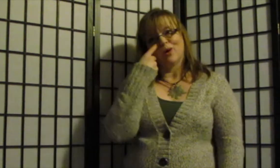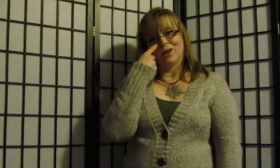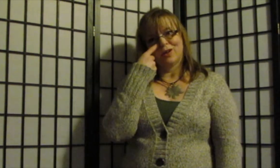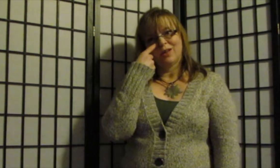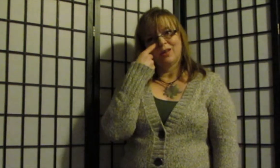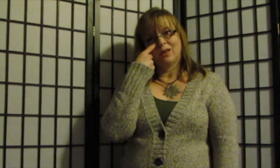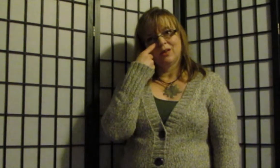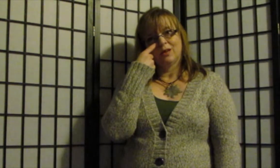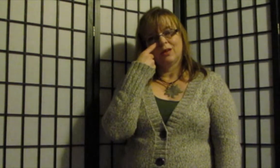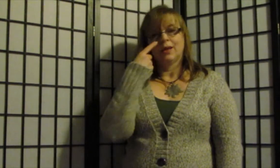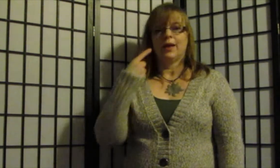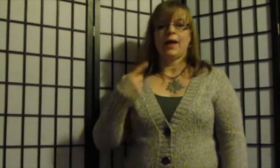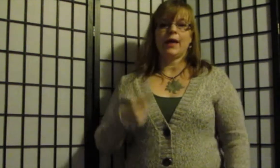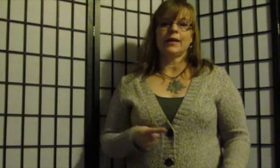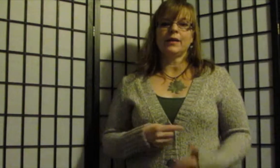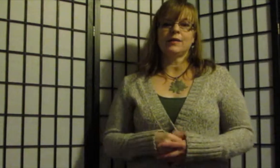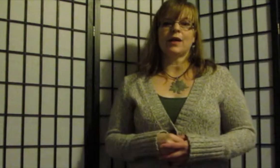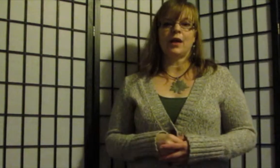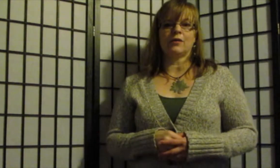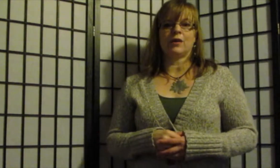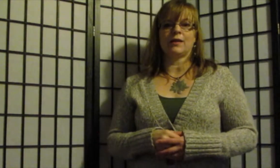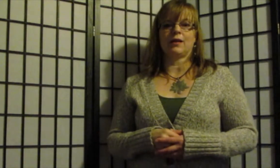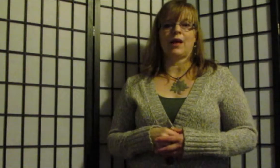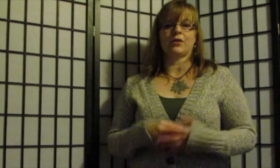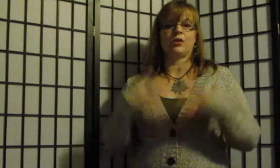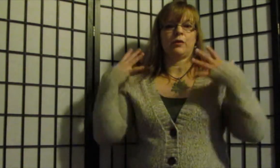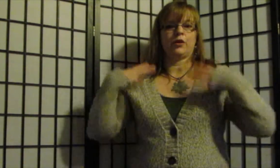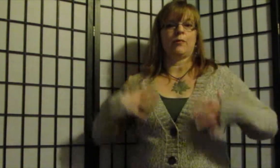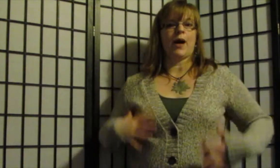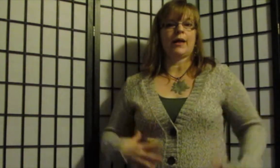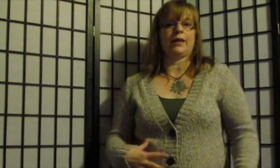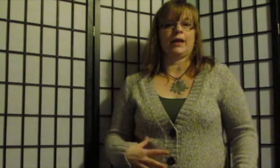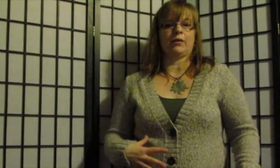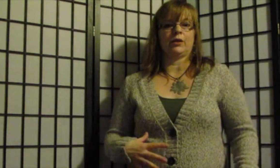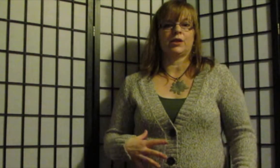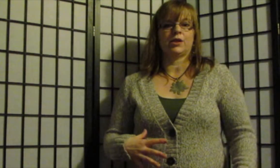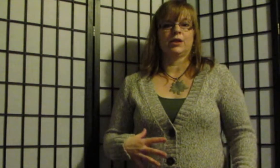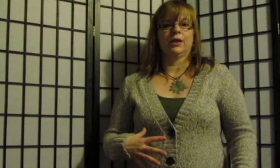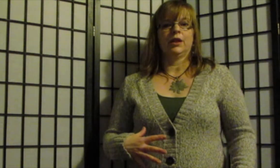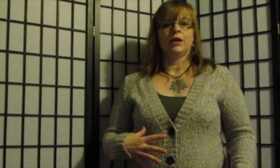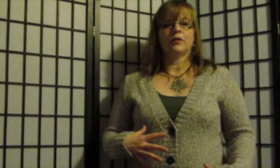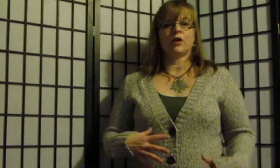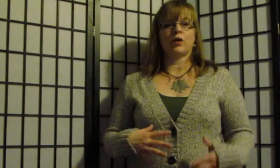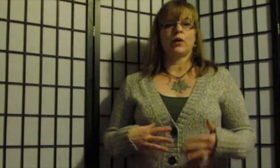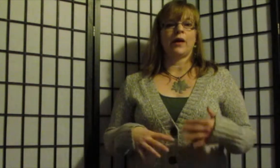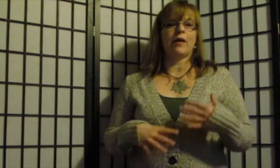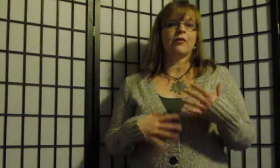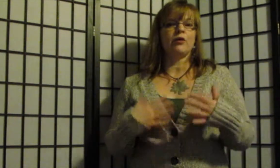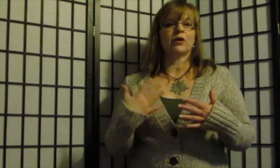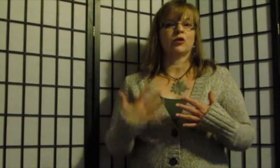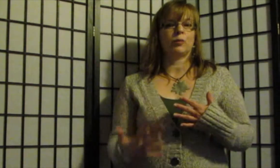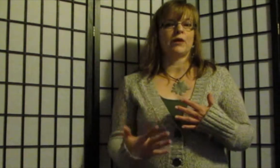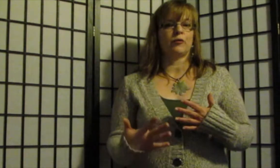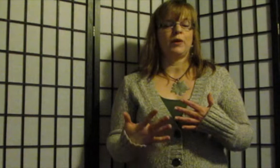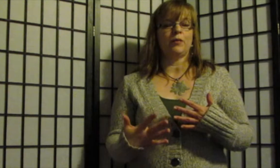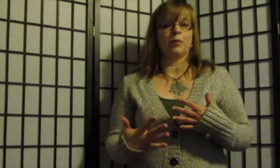Bored. And this sign also has a lot to do with your body language. So however you express being